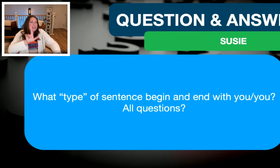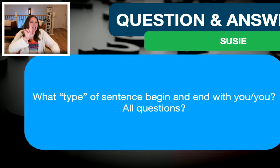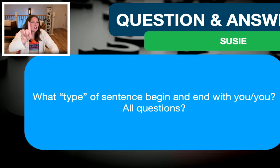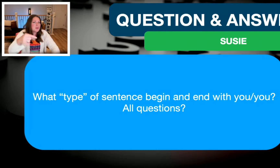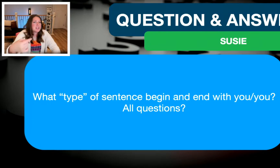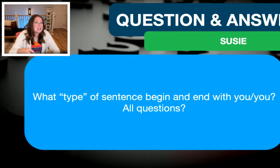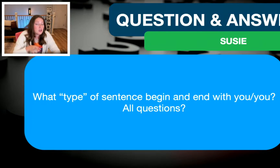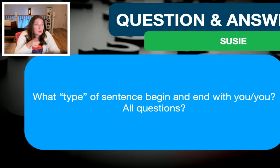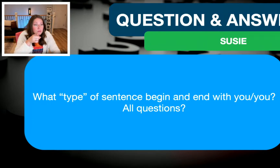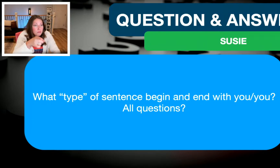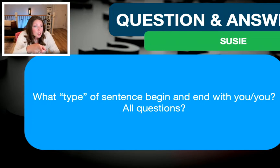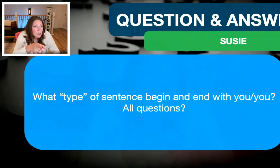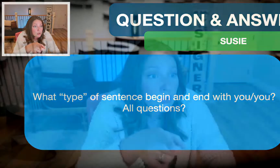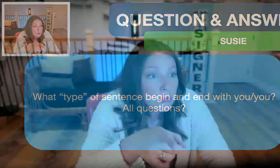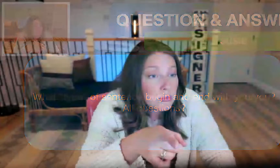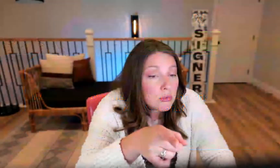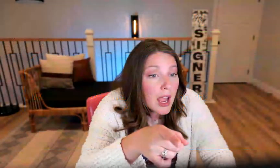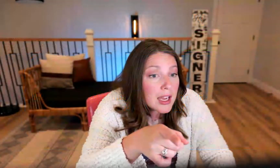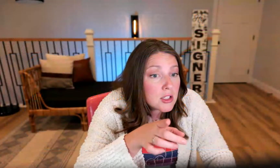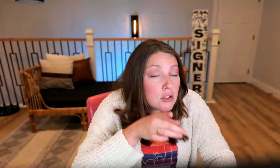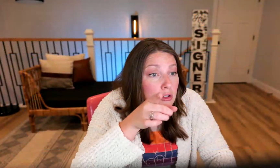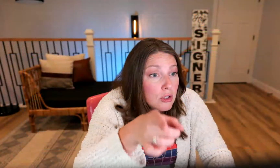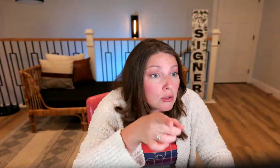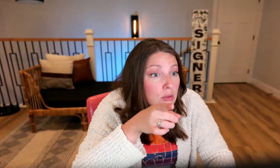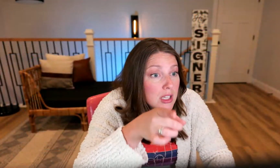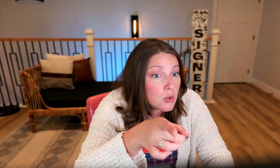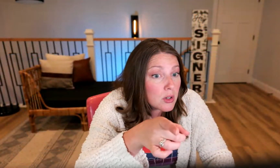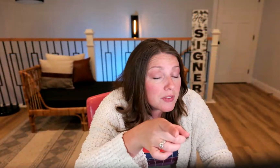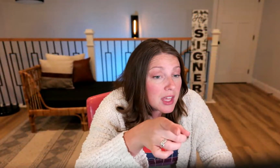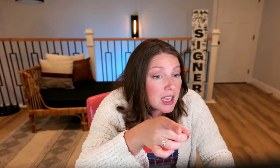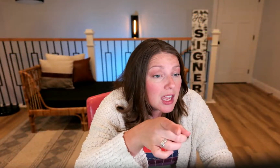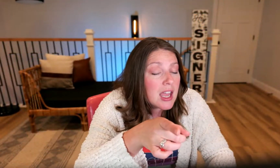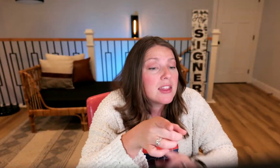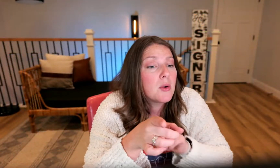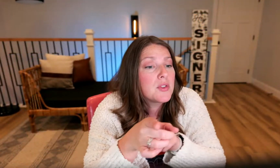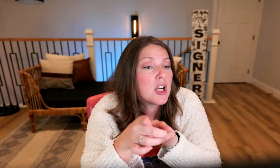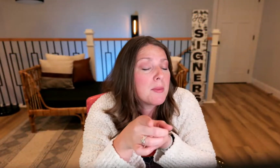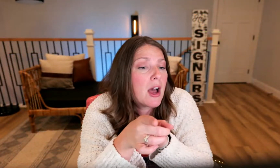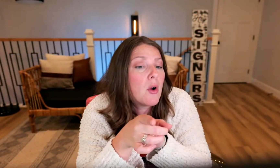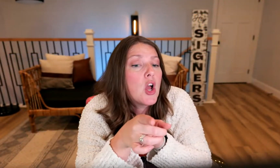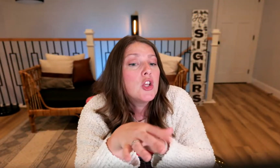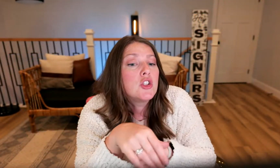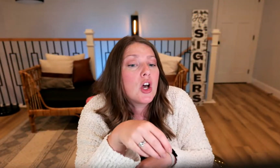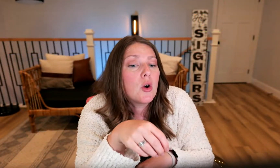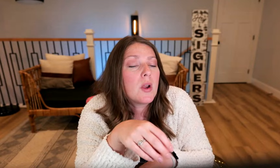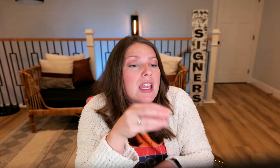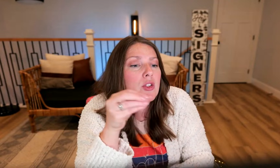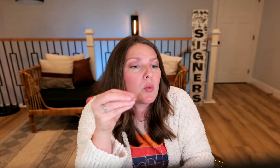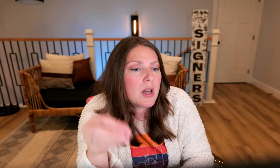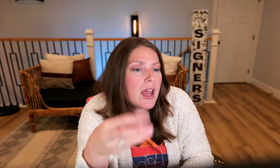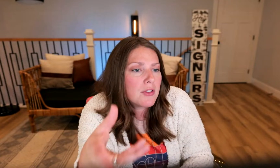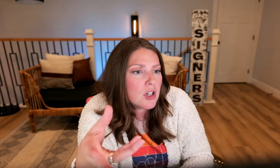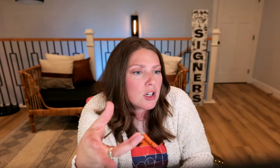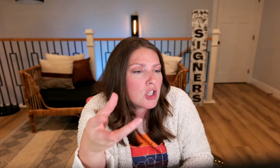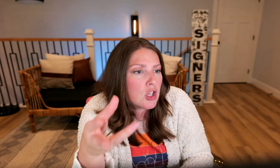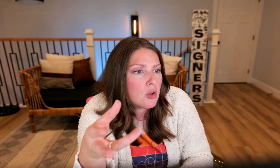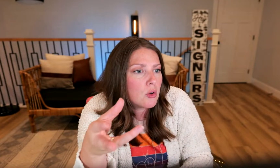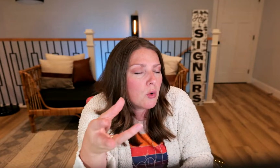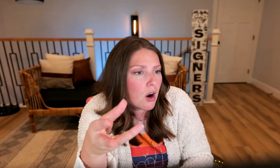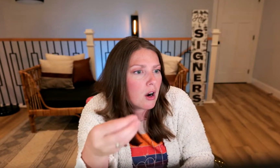that closing signal, you, right, you, this sort of thing that we've talked about. So it's whenever you